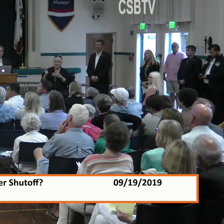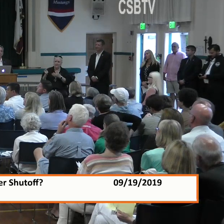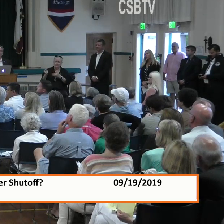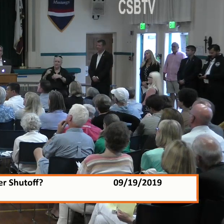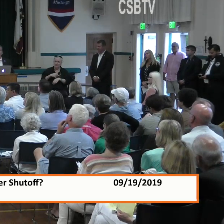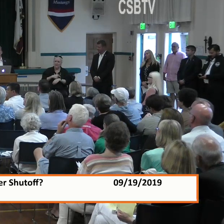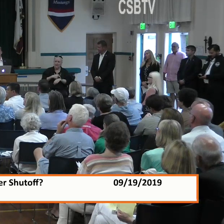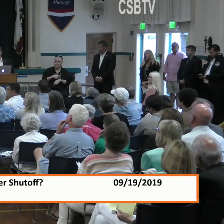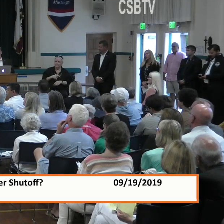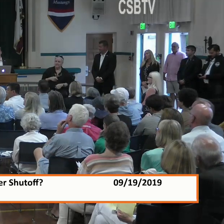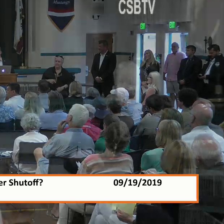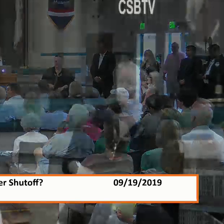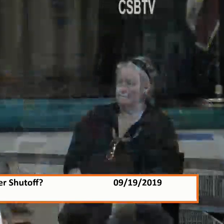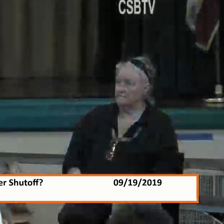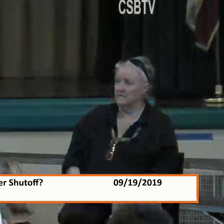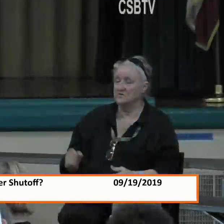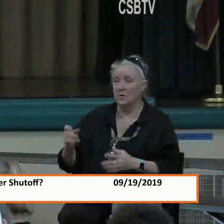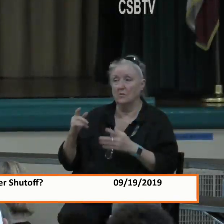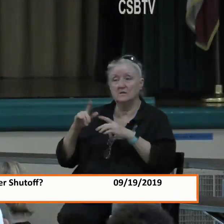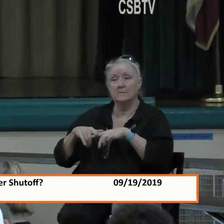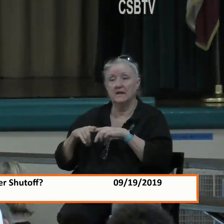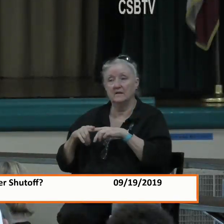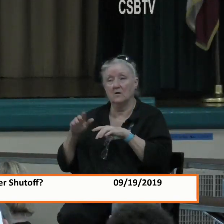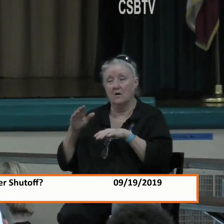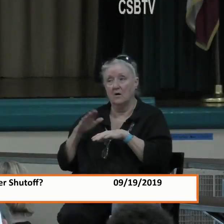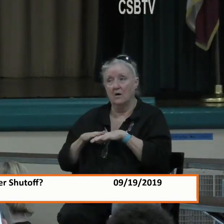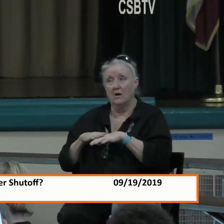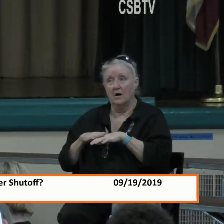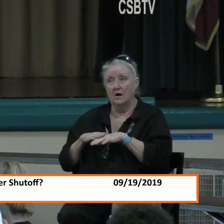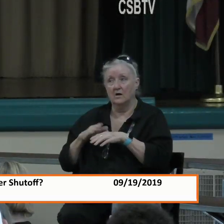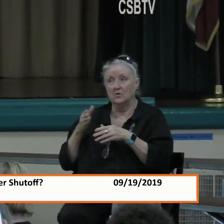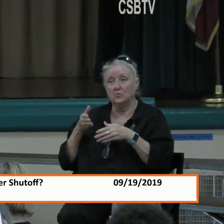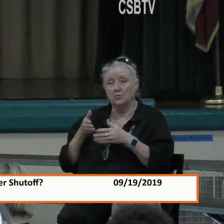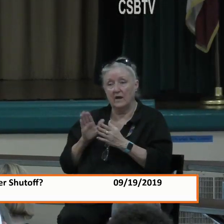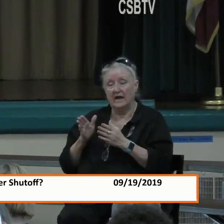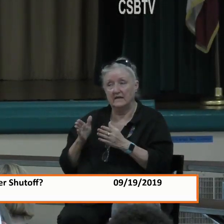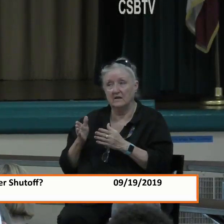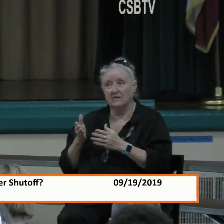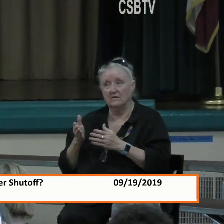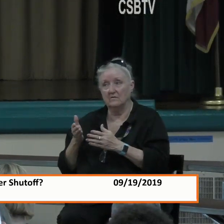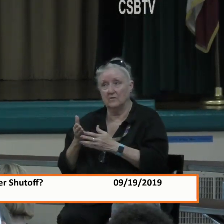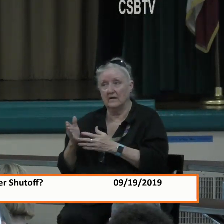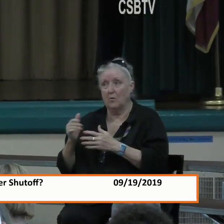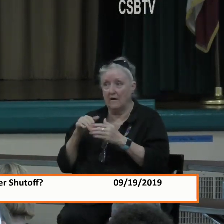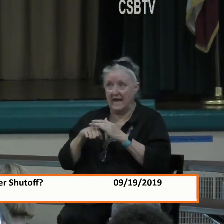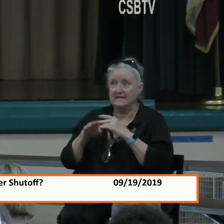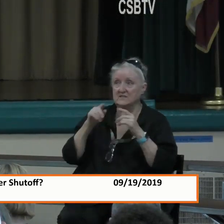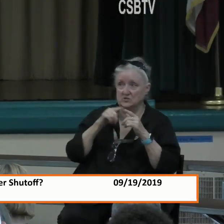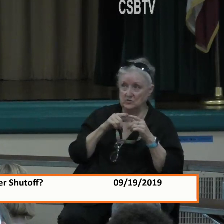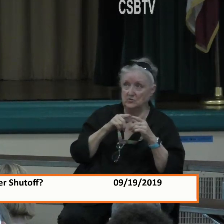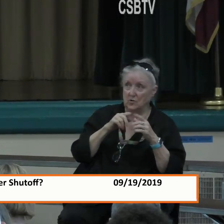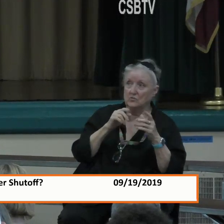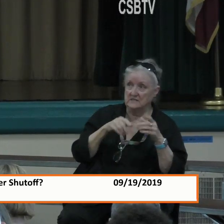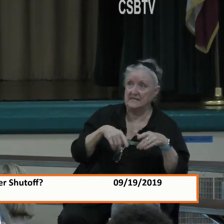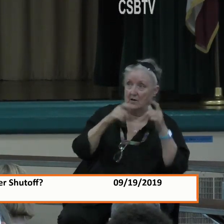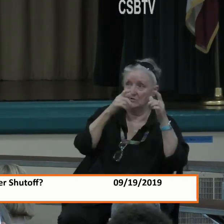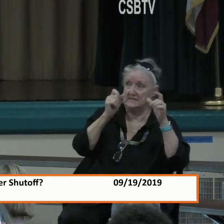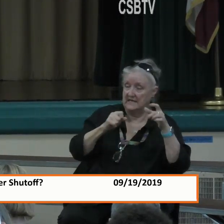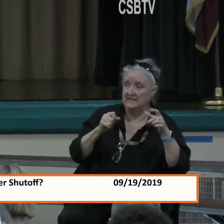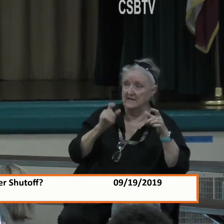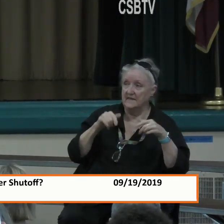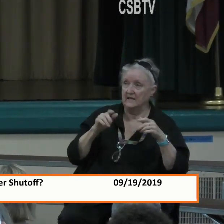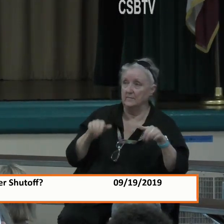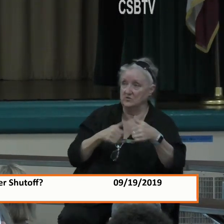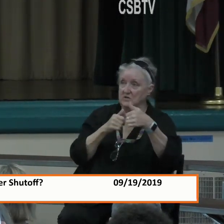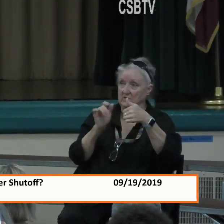time. So depending upon right-of-way and or access to those locations, that can be a